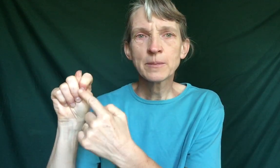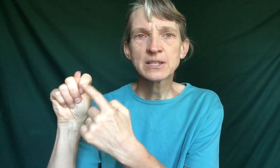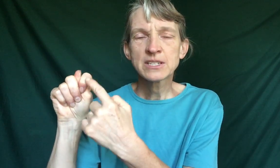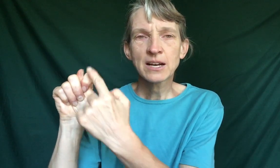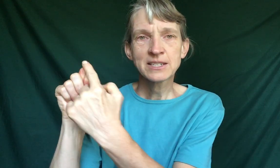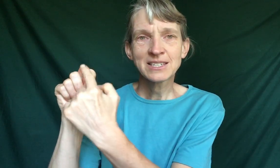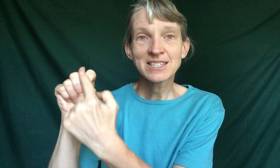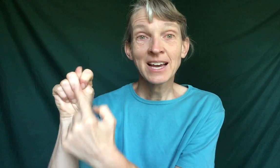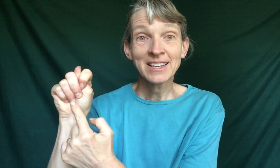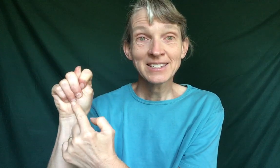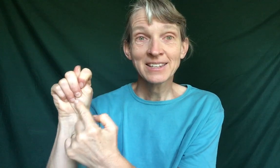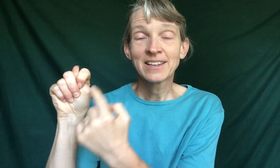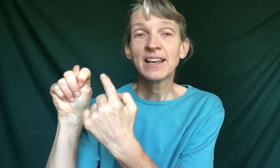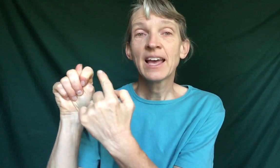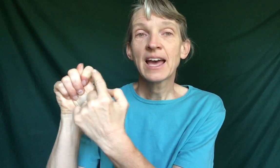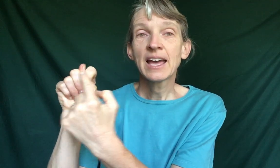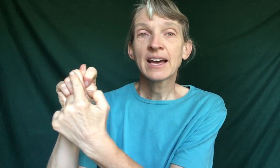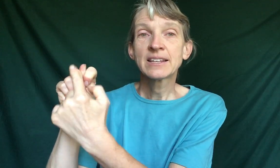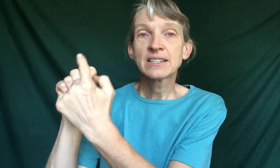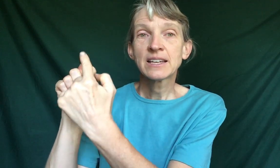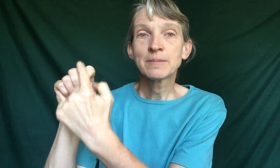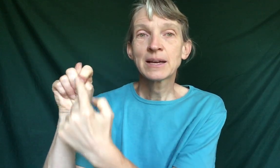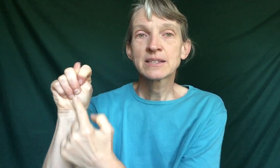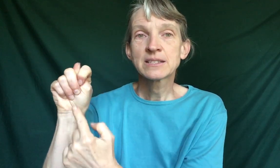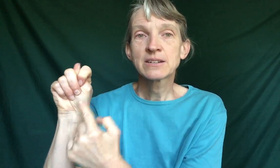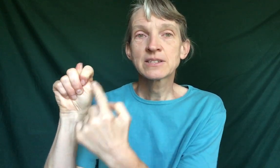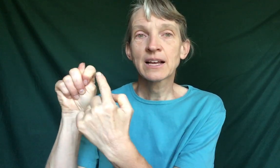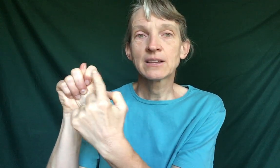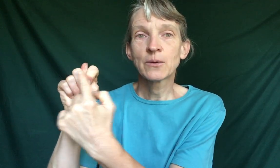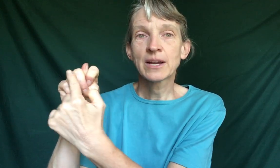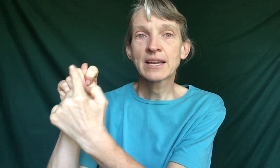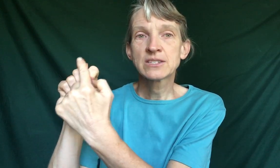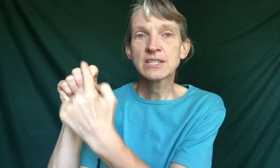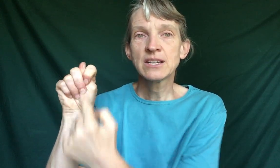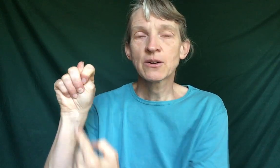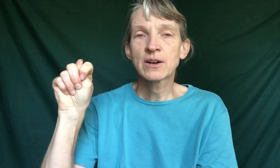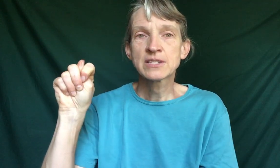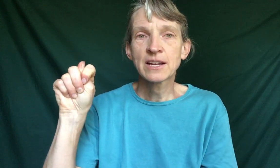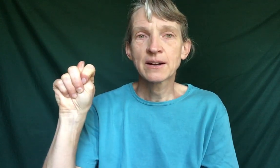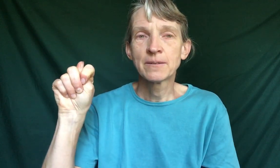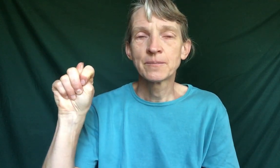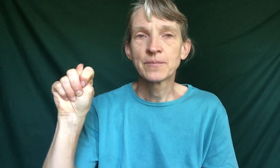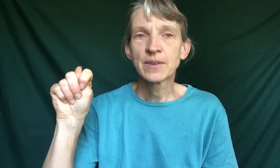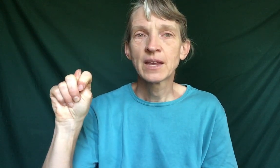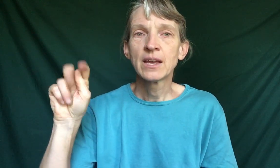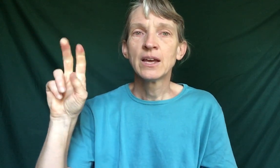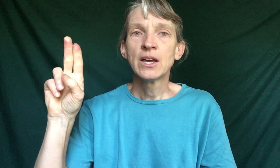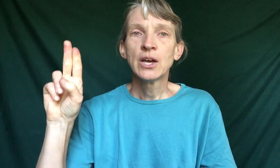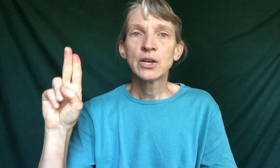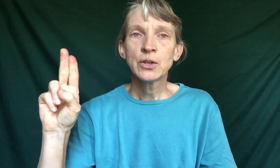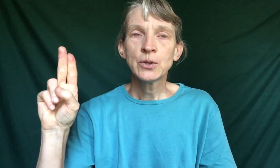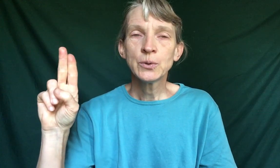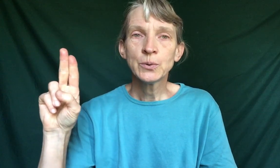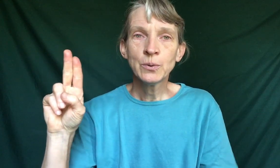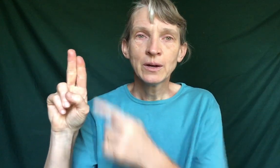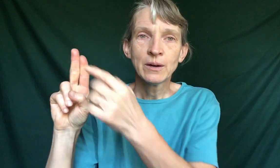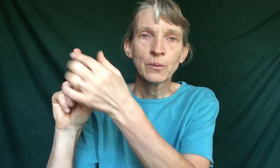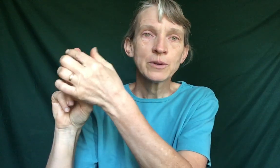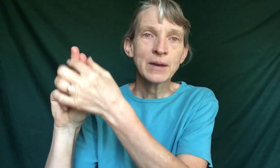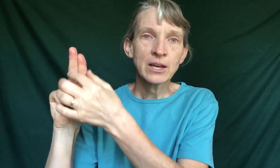is tucked in tight, and there's like a lowercase t across there. U, when you make a